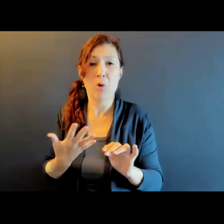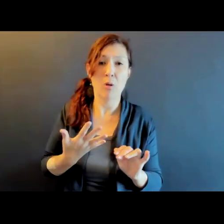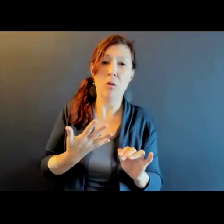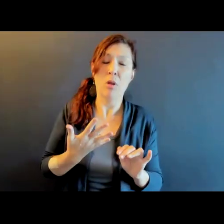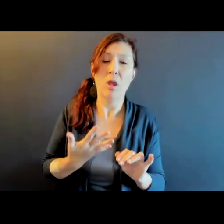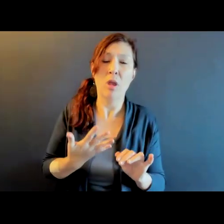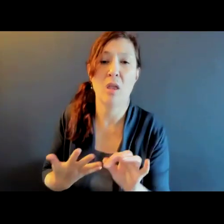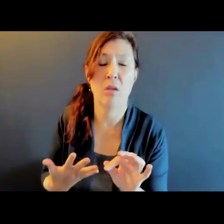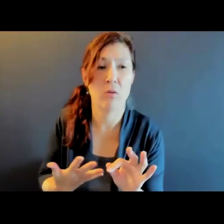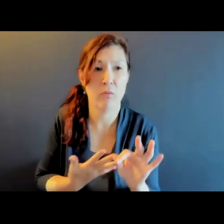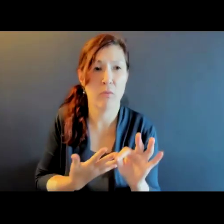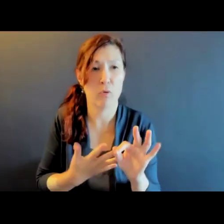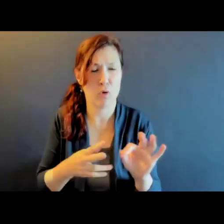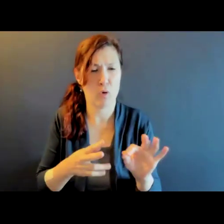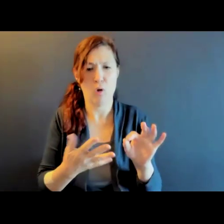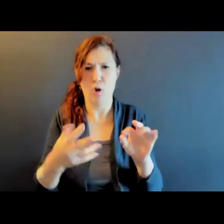their